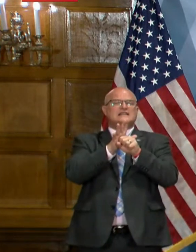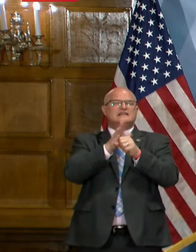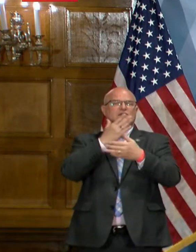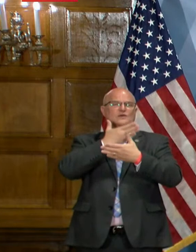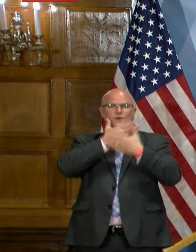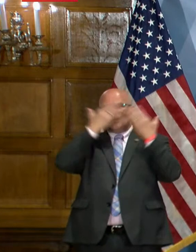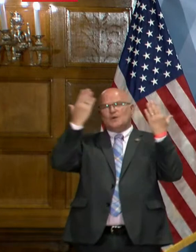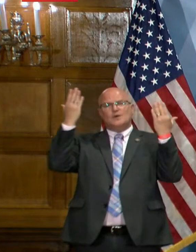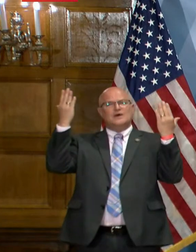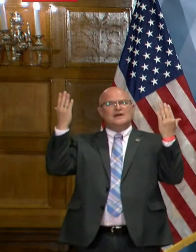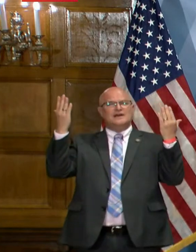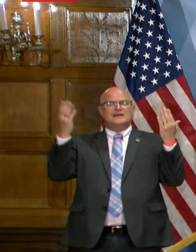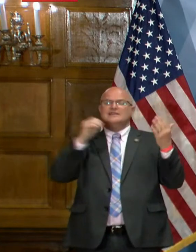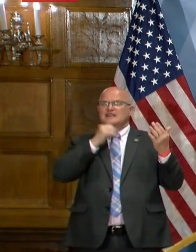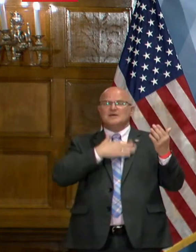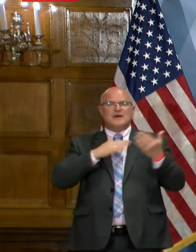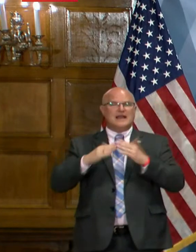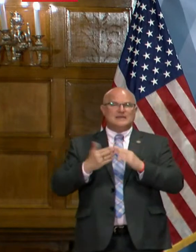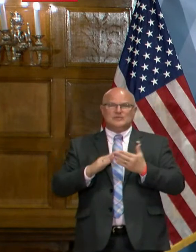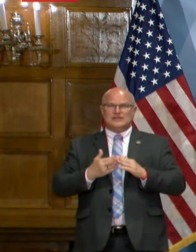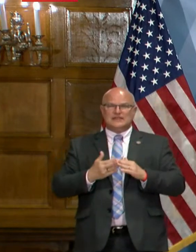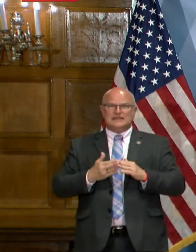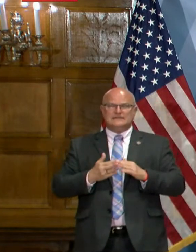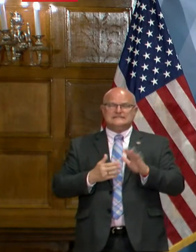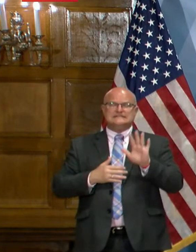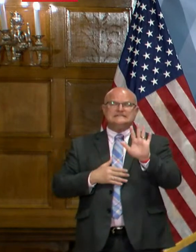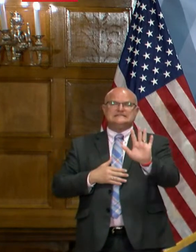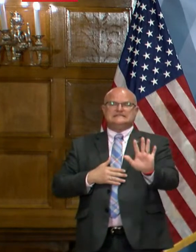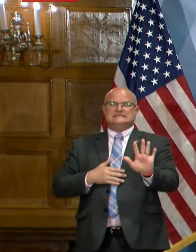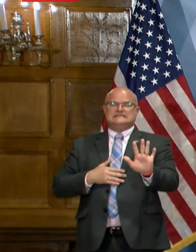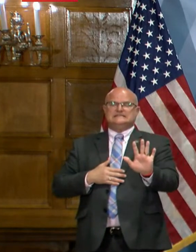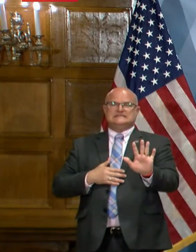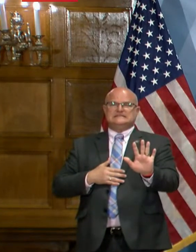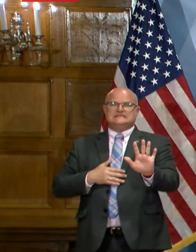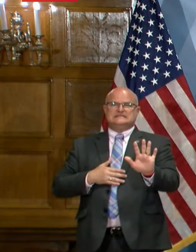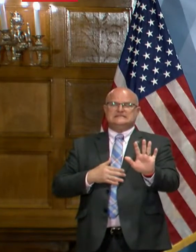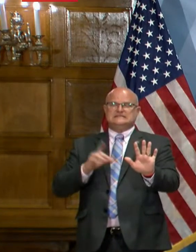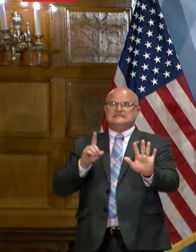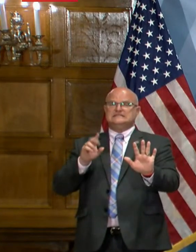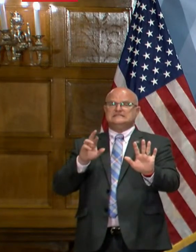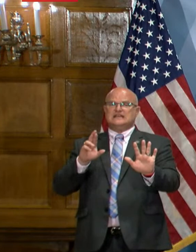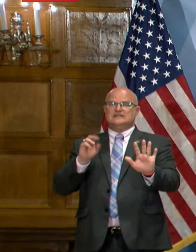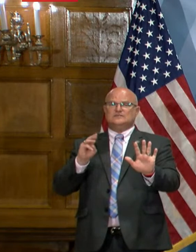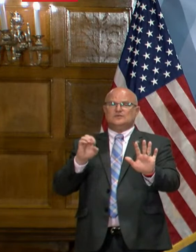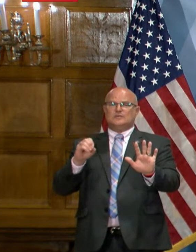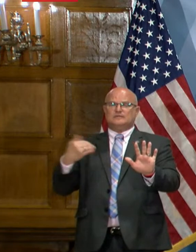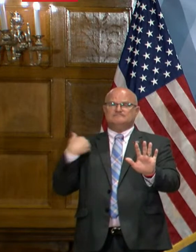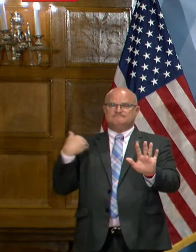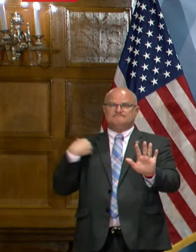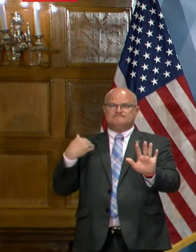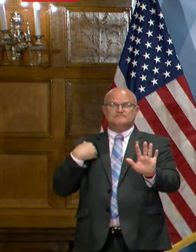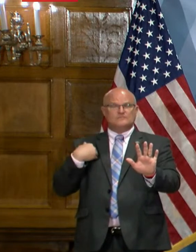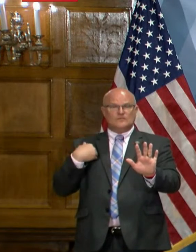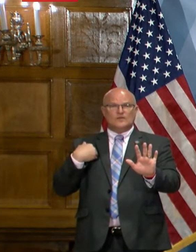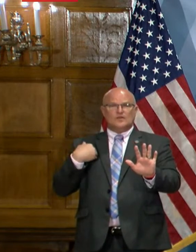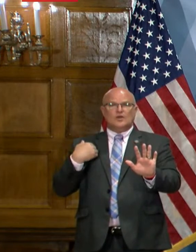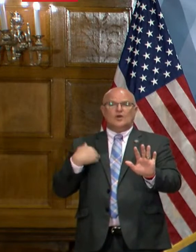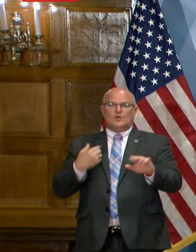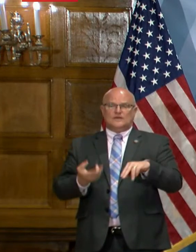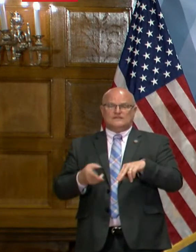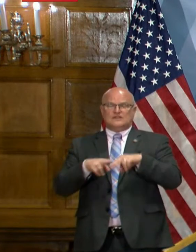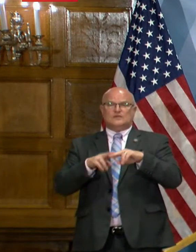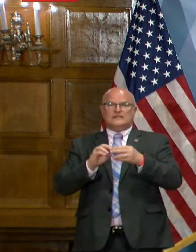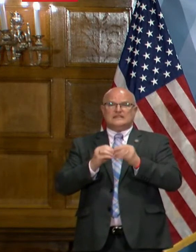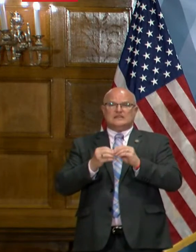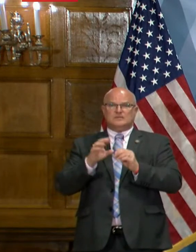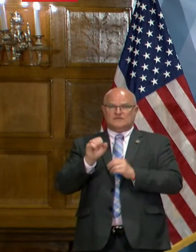COVID-19 is not in my community. Well, Dr. Romero reminded me today that we have increased